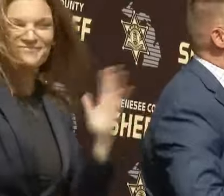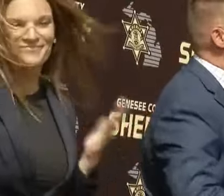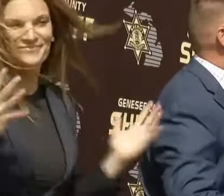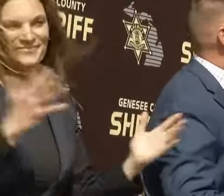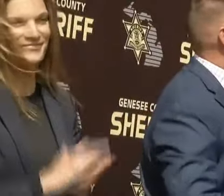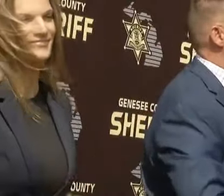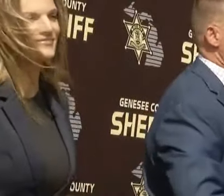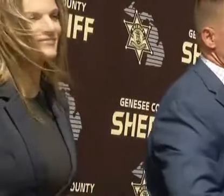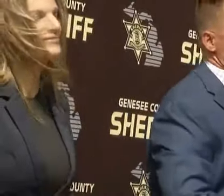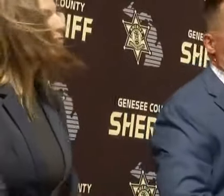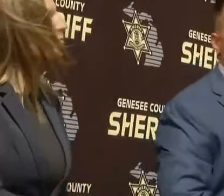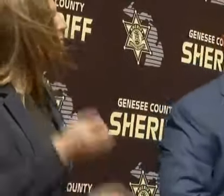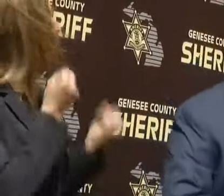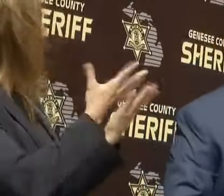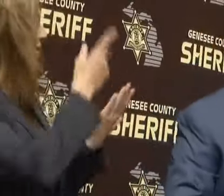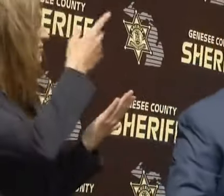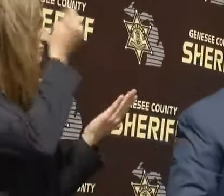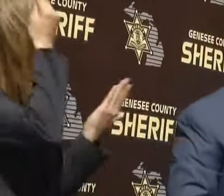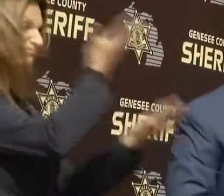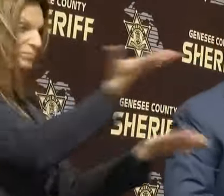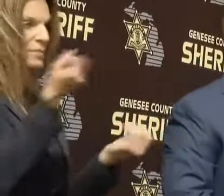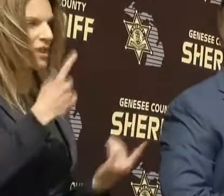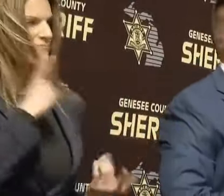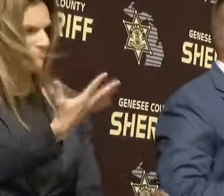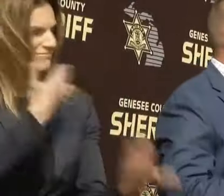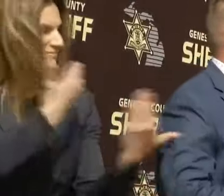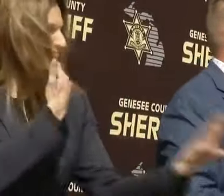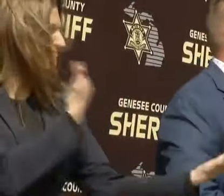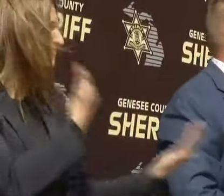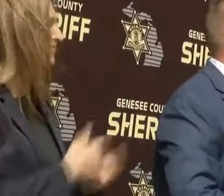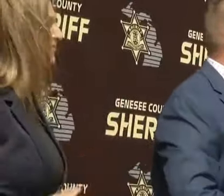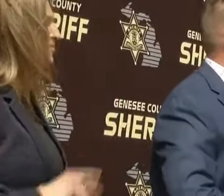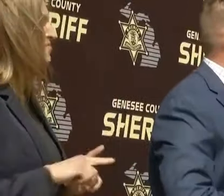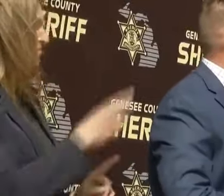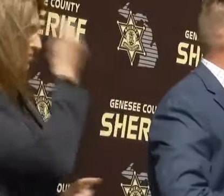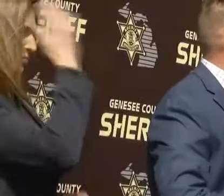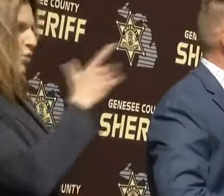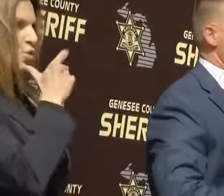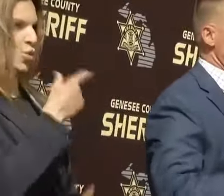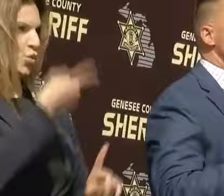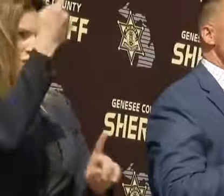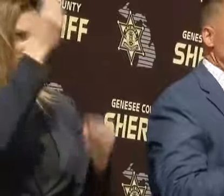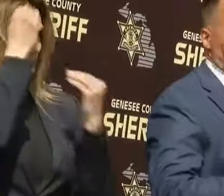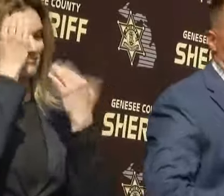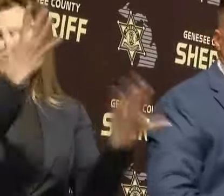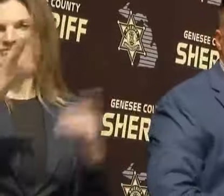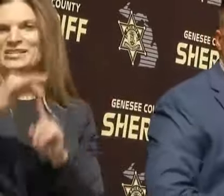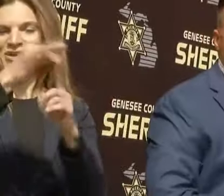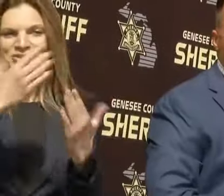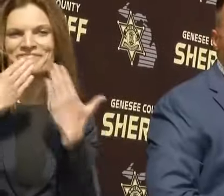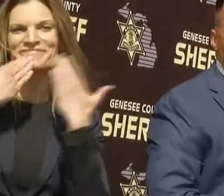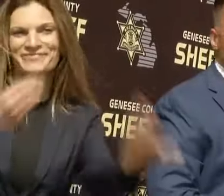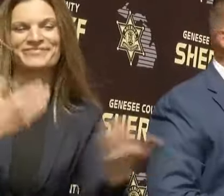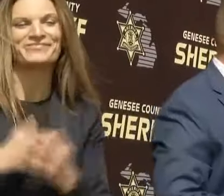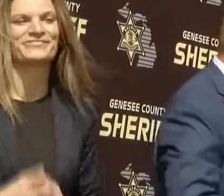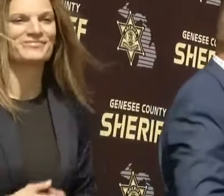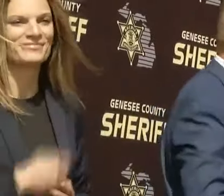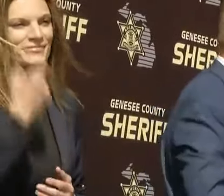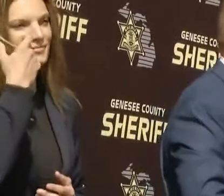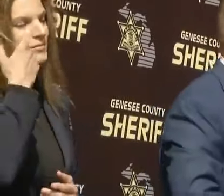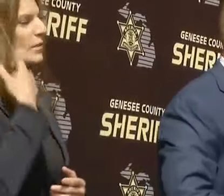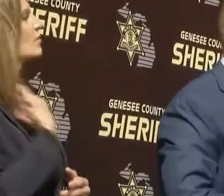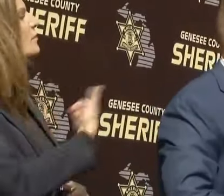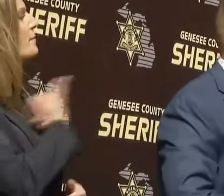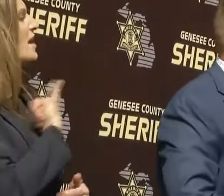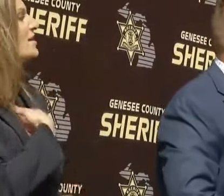You know, there's a lot of people that deserve recognition, but there's one that I'm gonna say deserves special recognition,